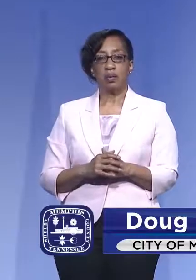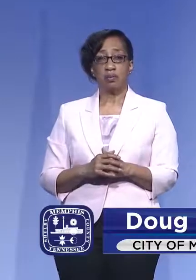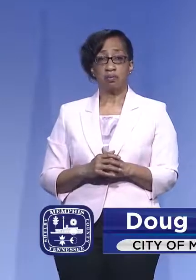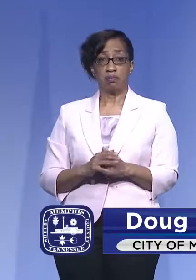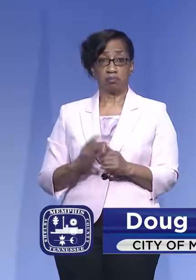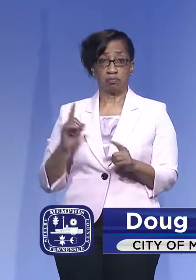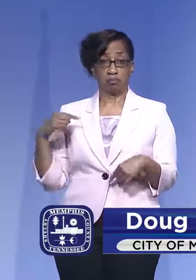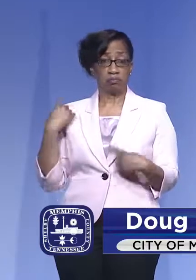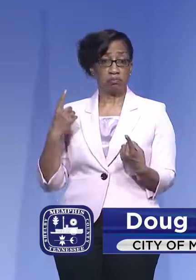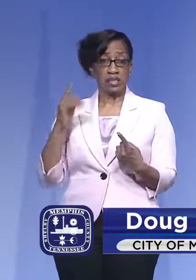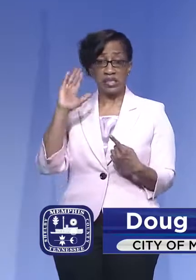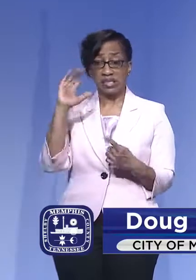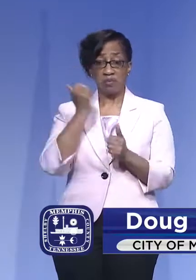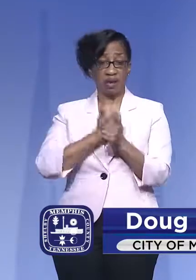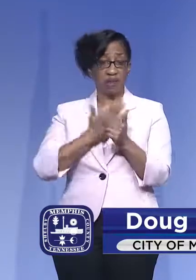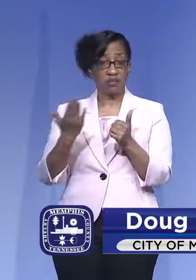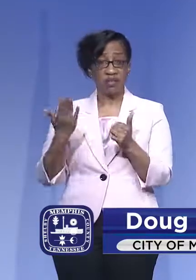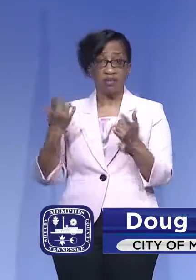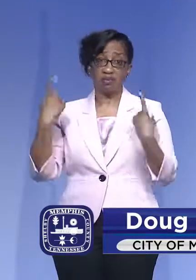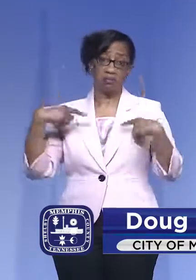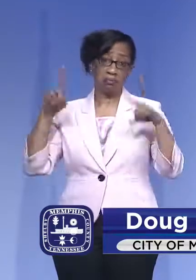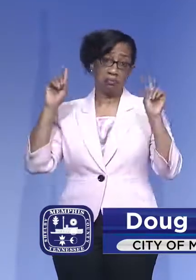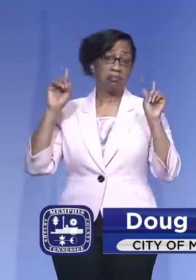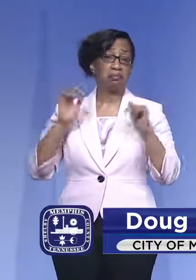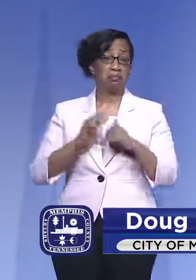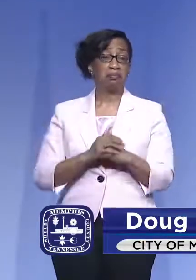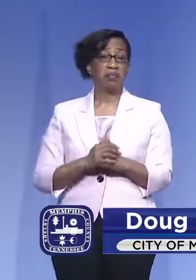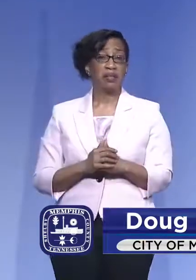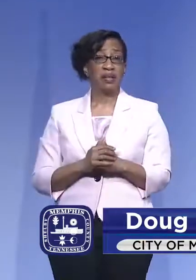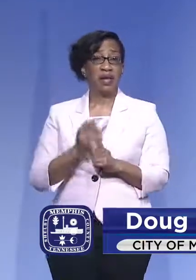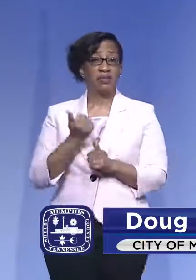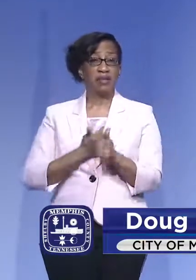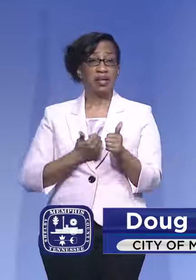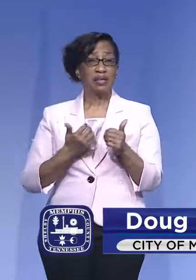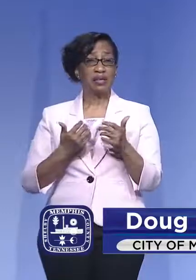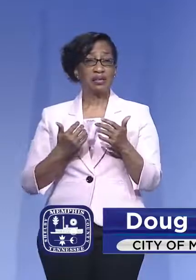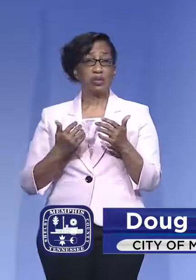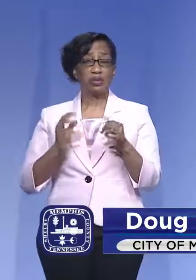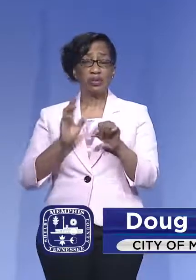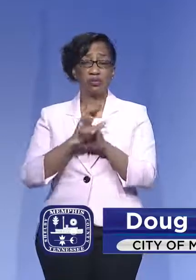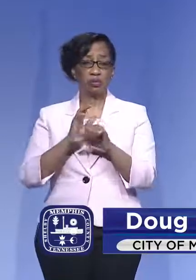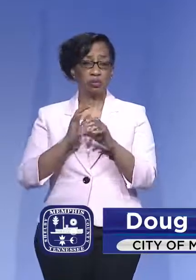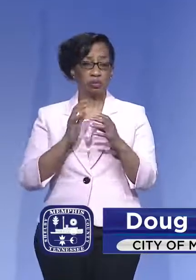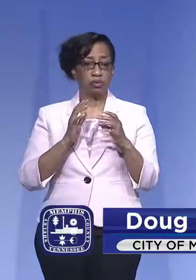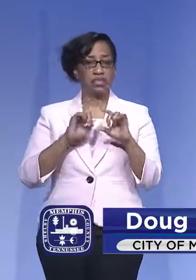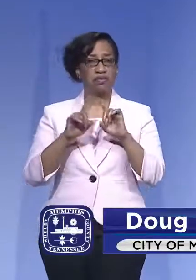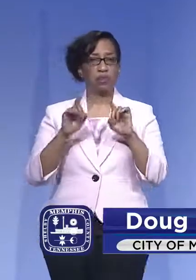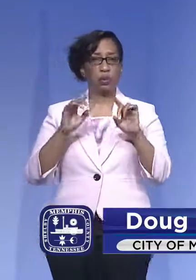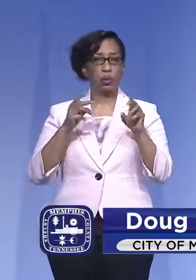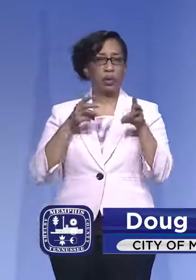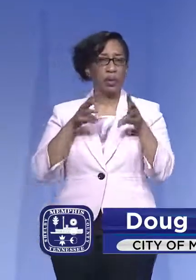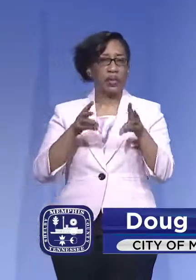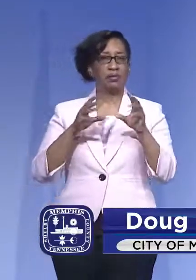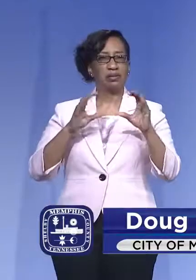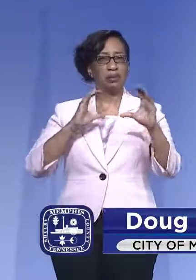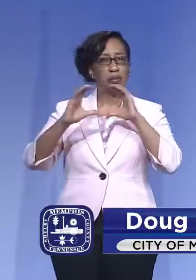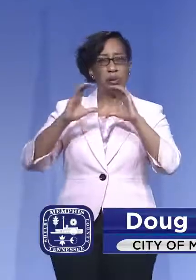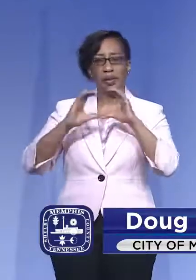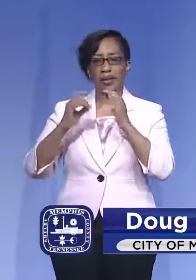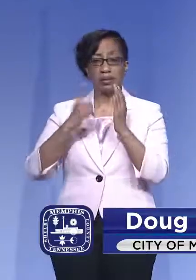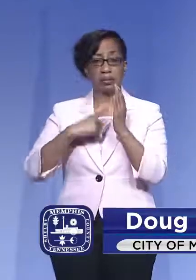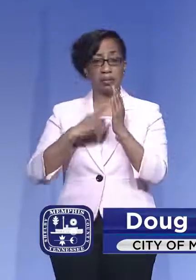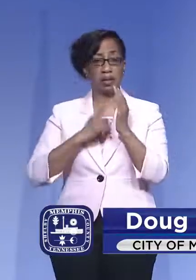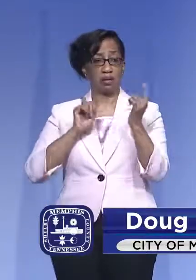worked. All of the attempts that we have had through communications channels, I think one-on-one dialogue with people who they trust, that